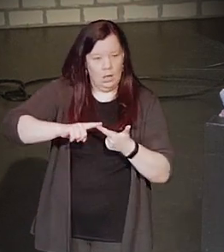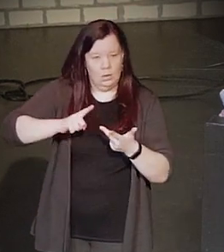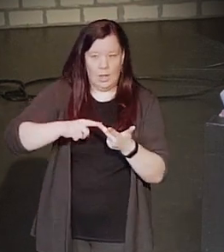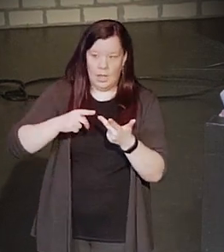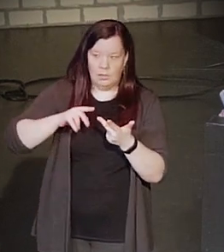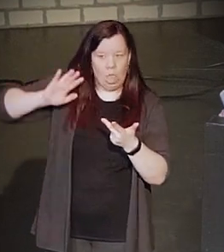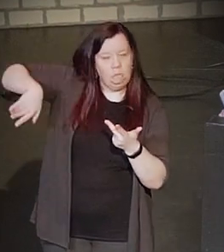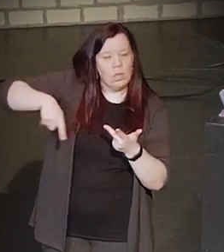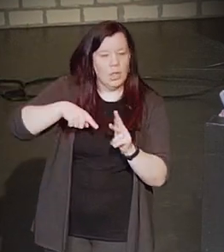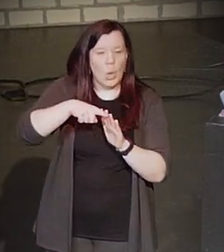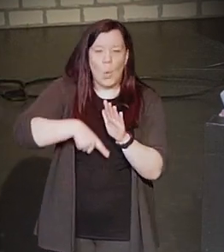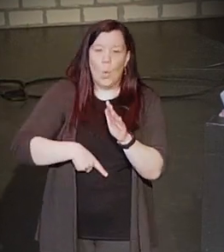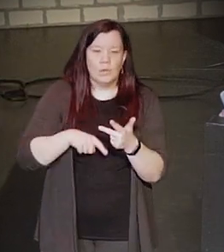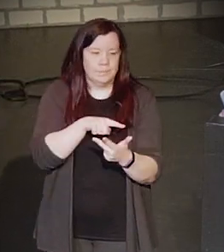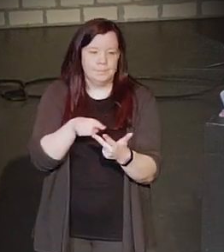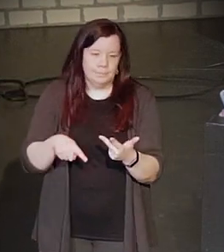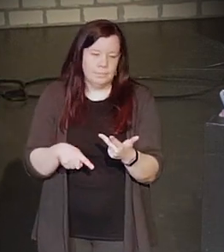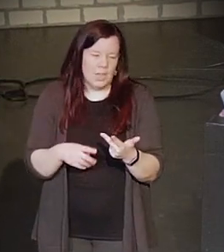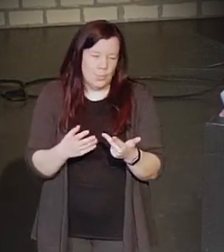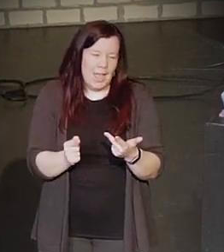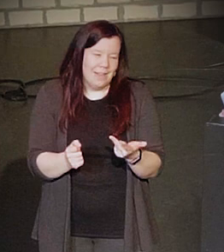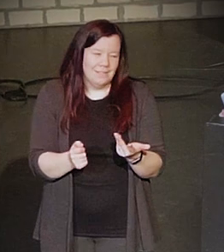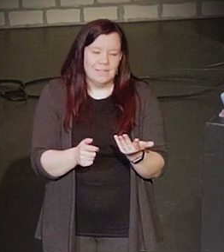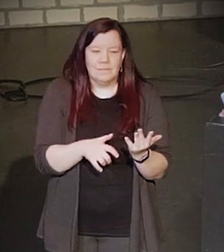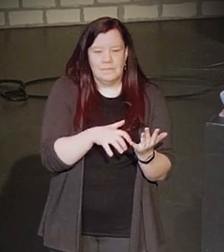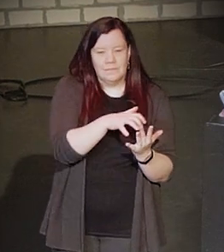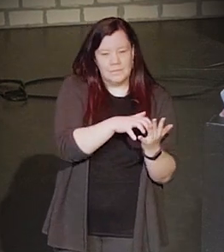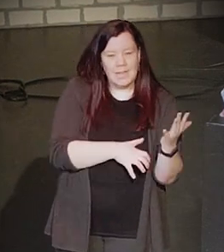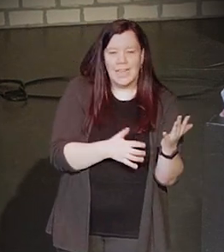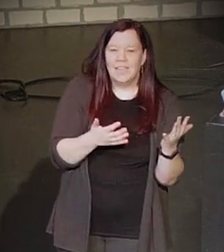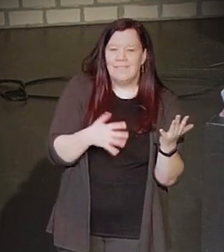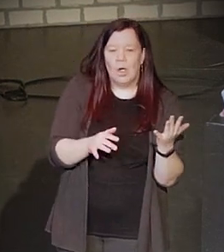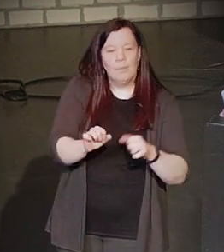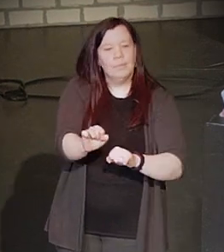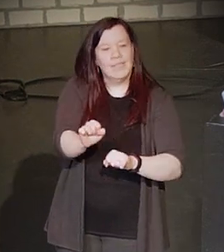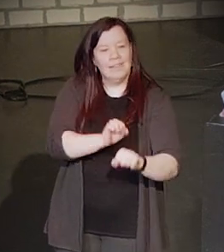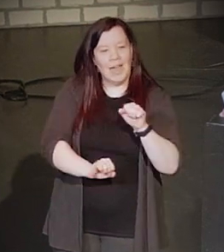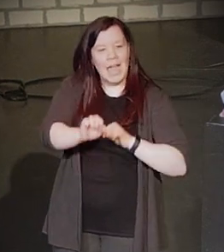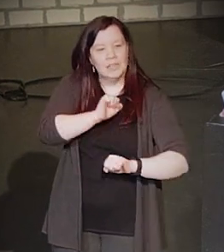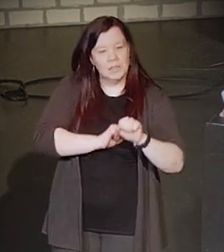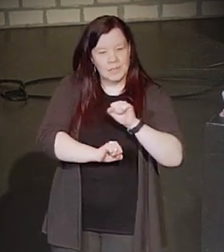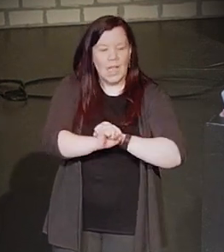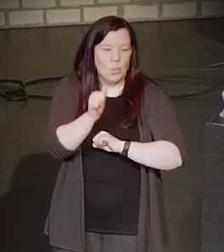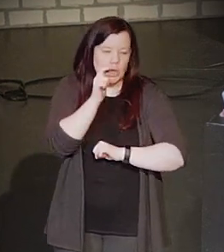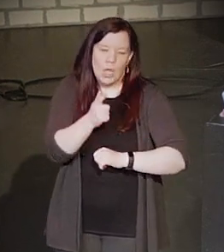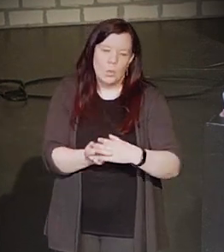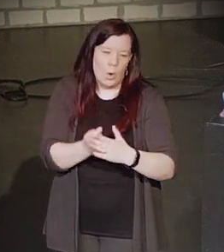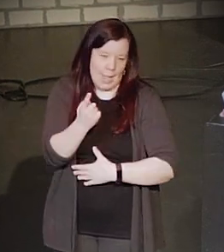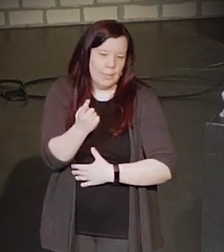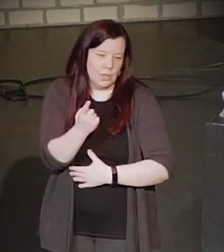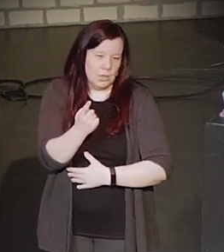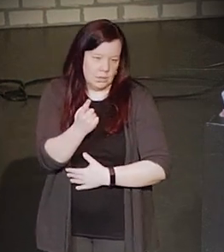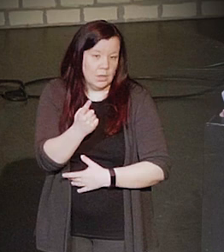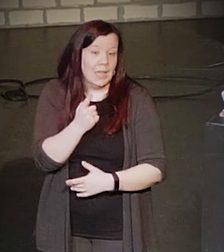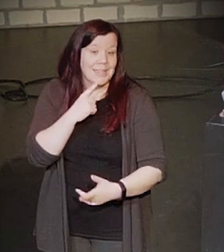laws. And we've got the texts that relate to the defence and of Socrates' trial, And we know what happens, right? He